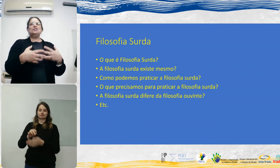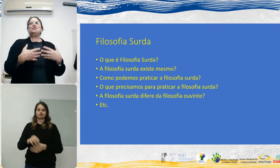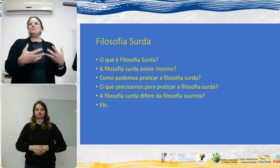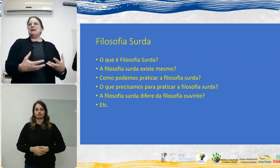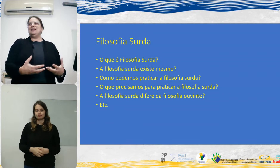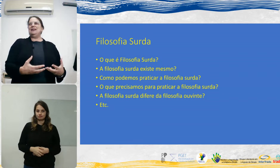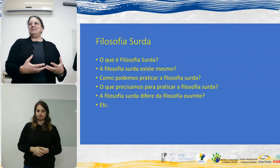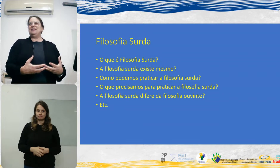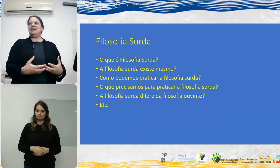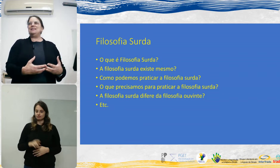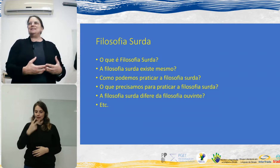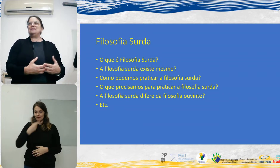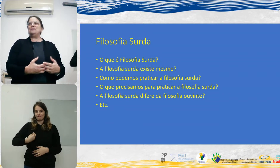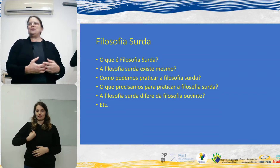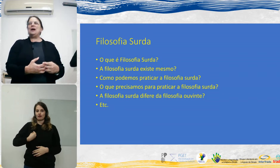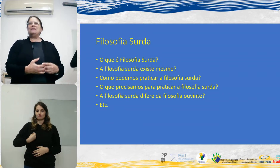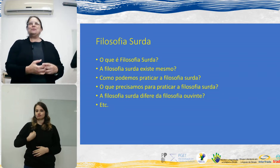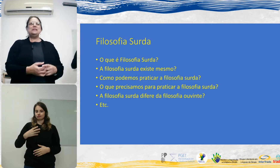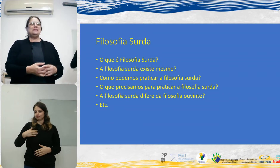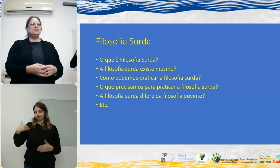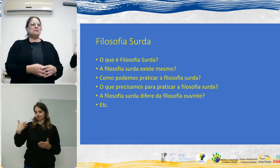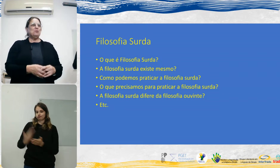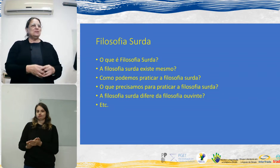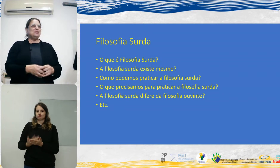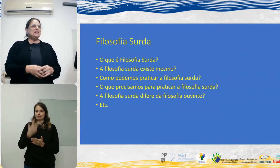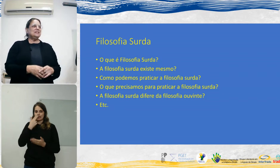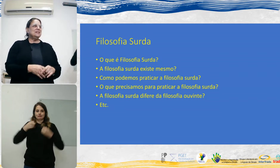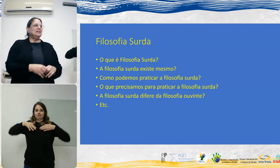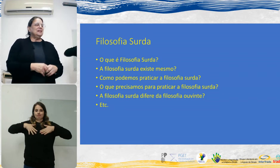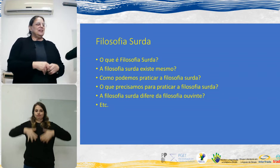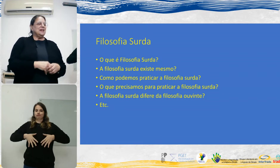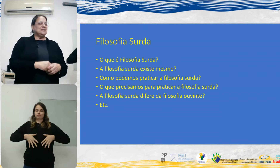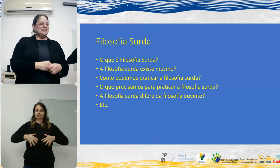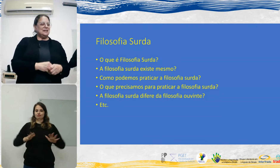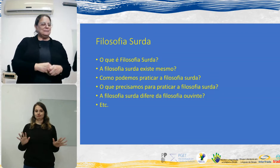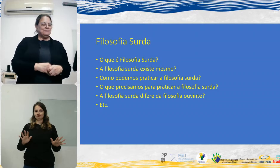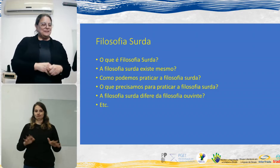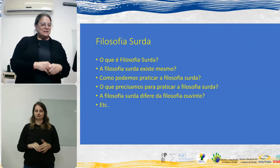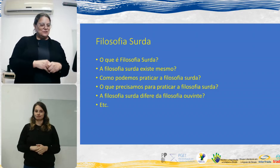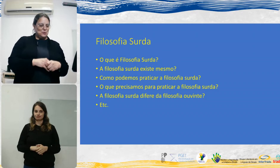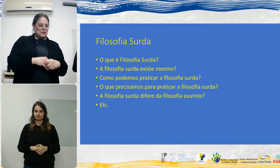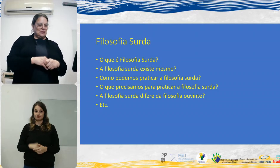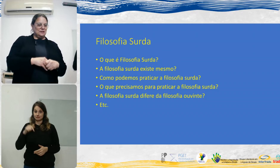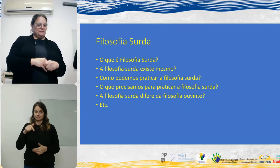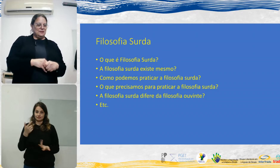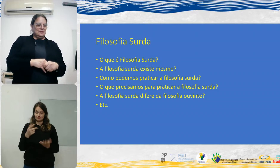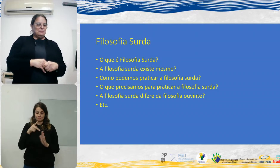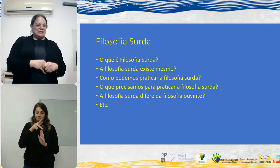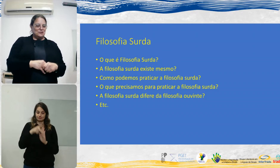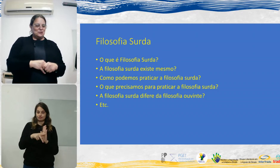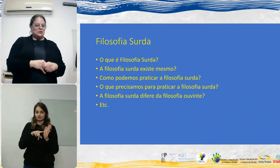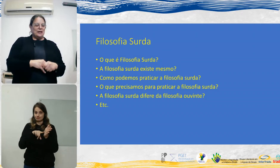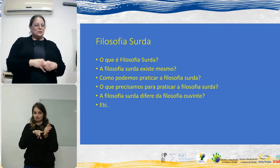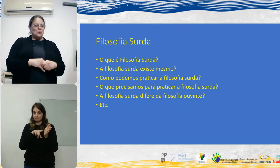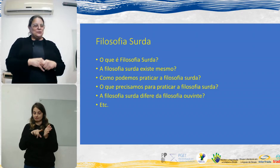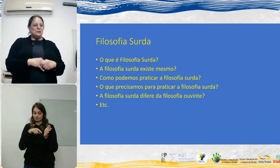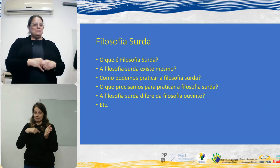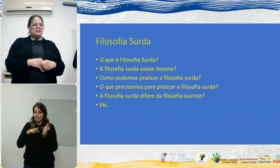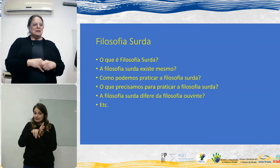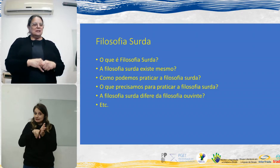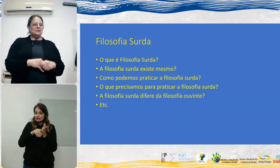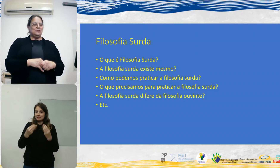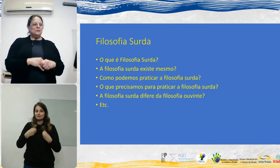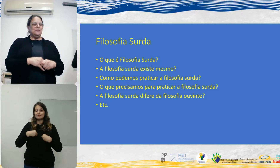it's consumed my life. And to have a research project that gives you a lot of pleasure, and